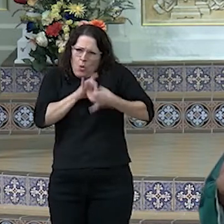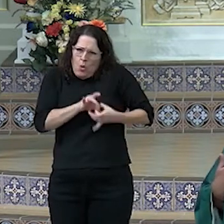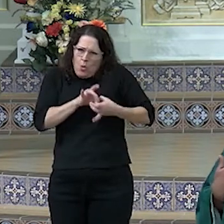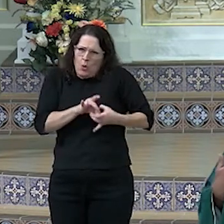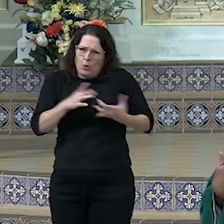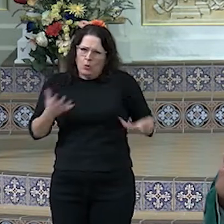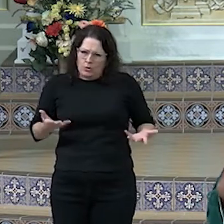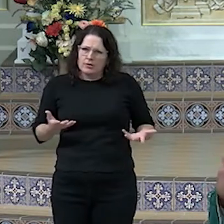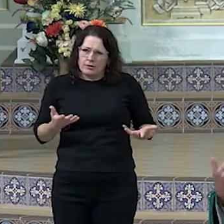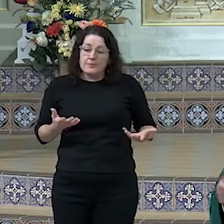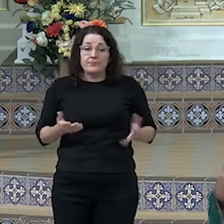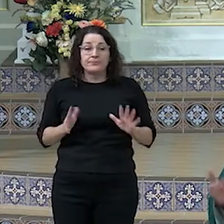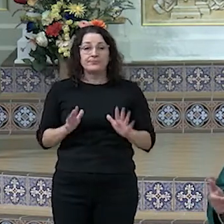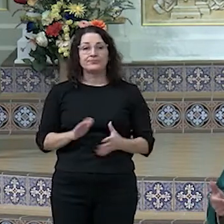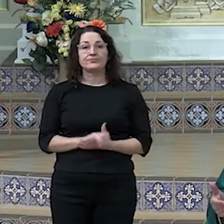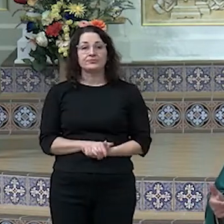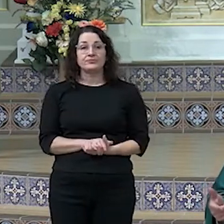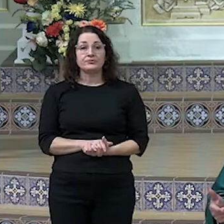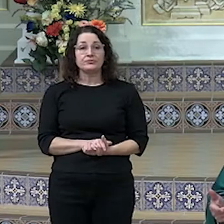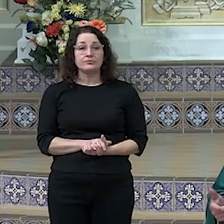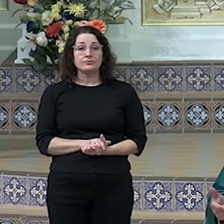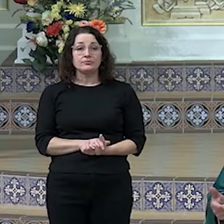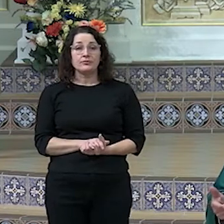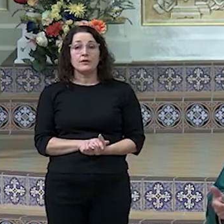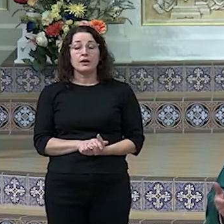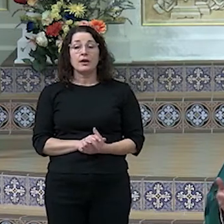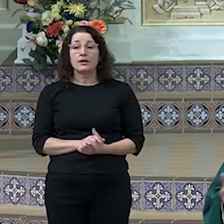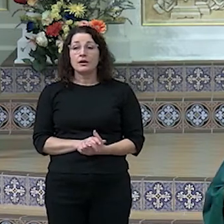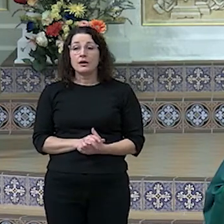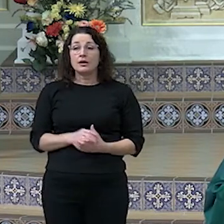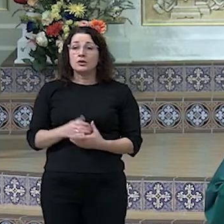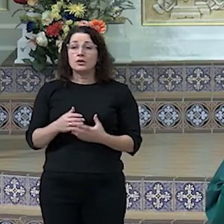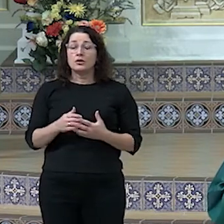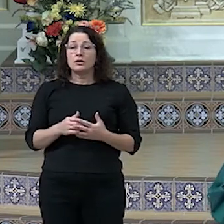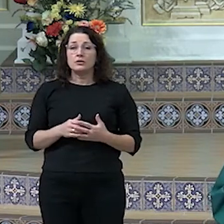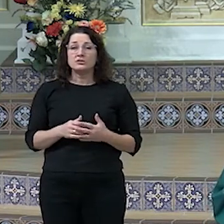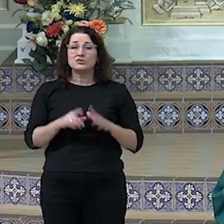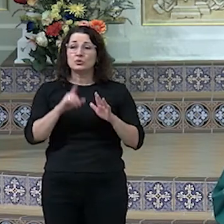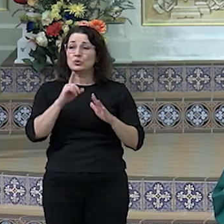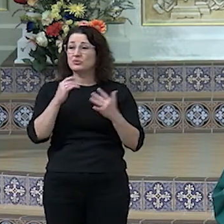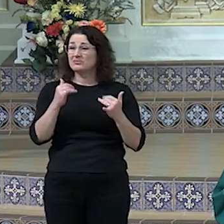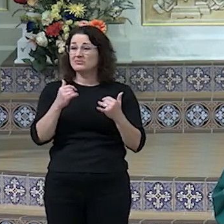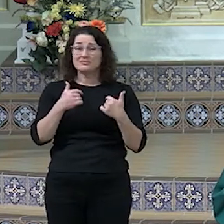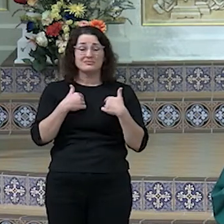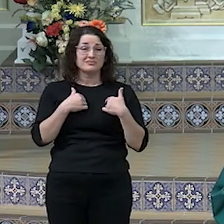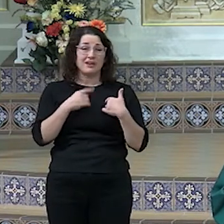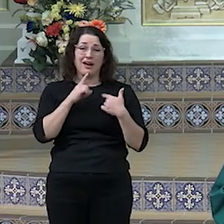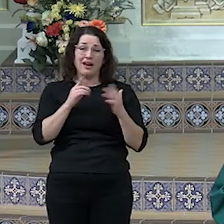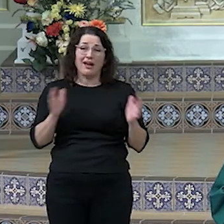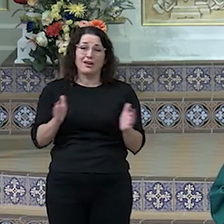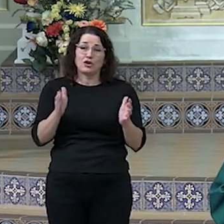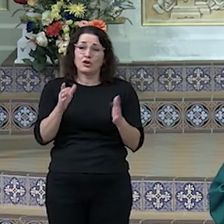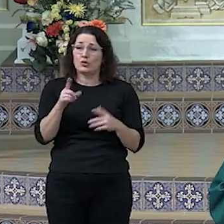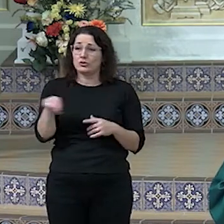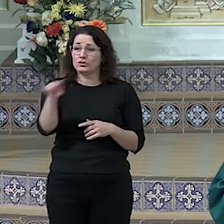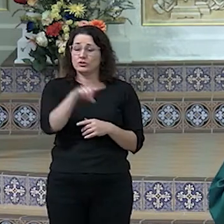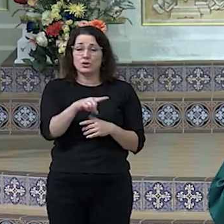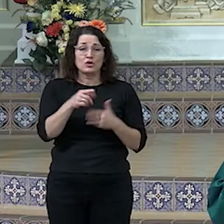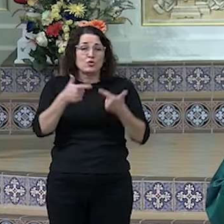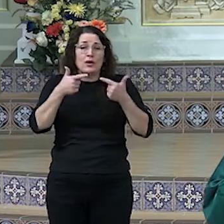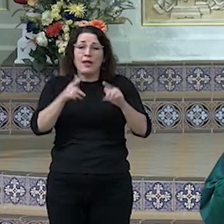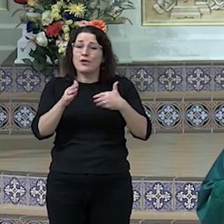I encourage all of us to allow ourselves the